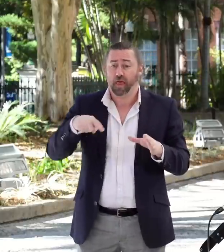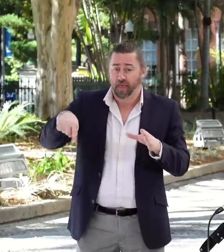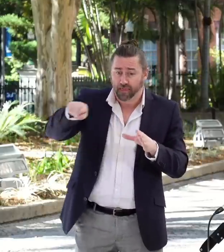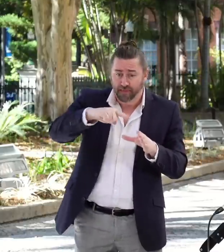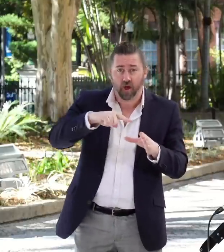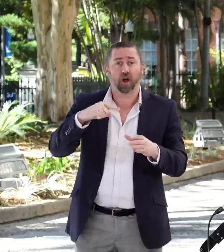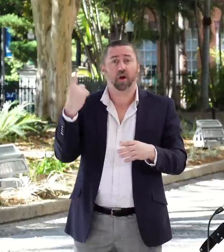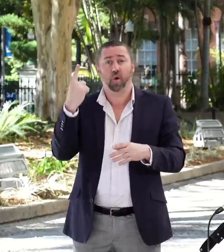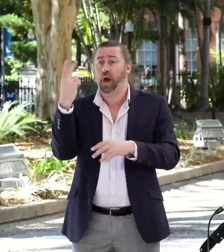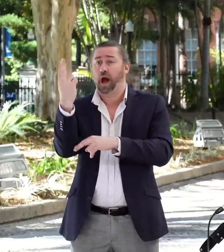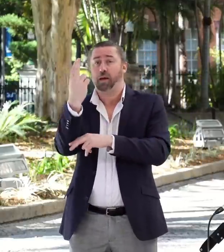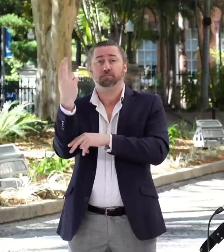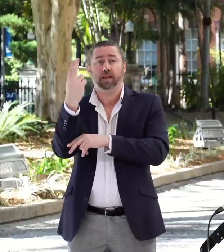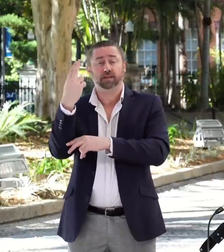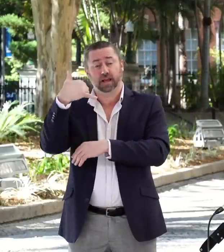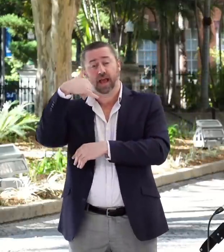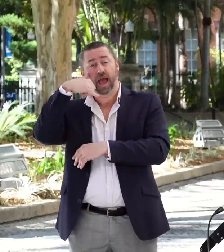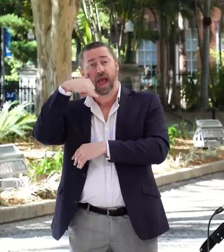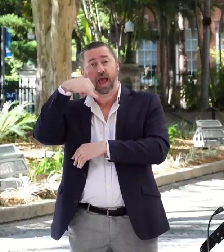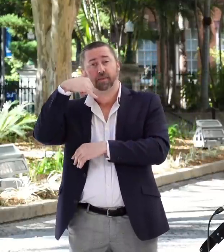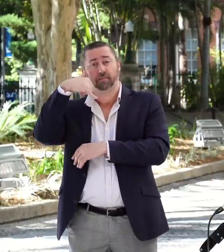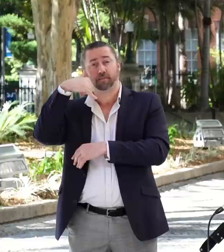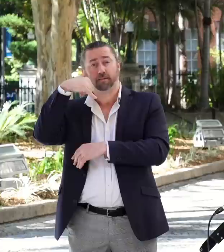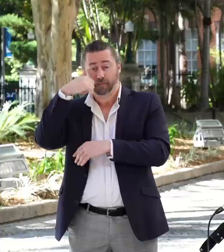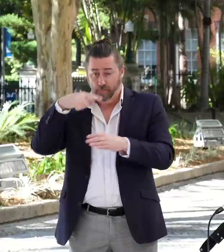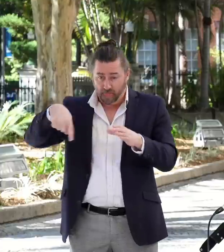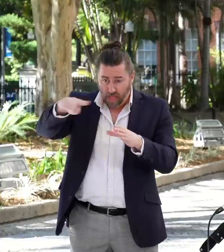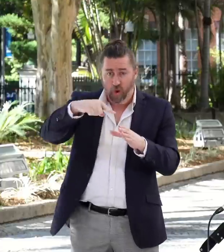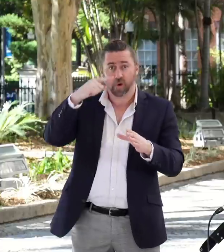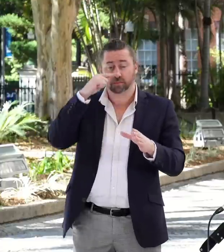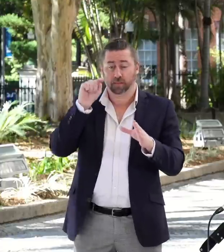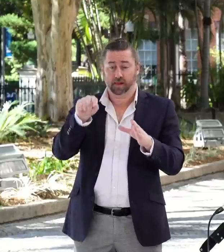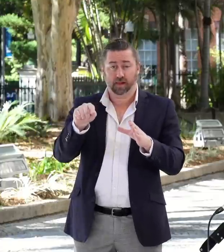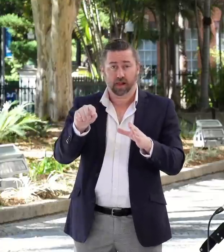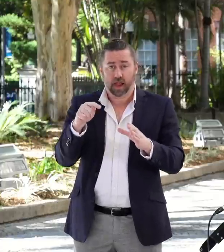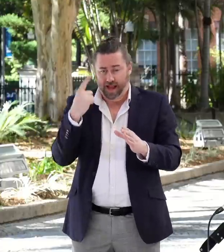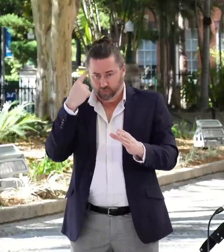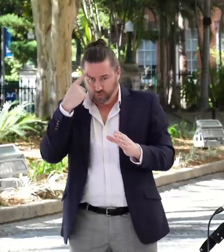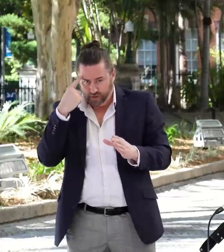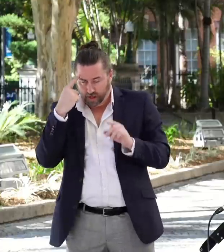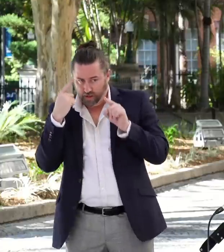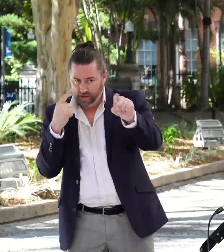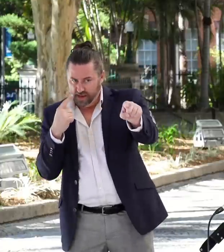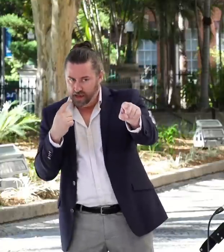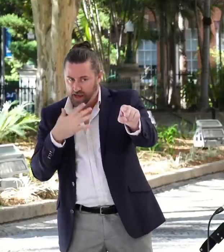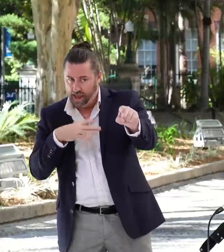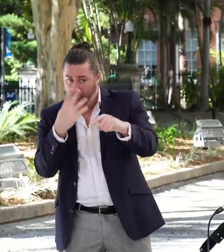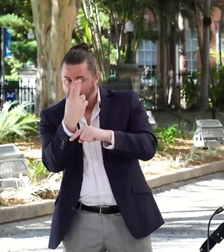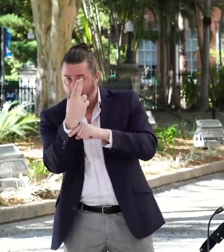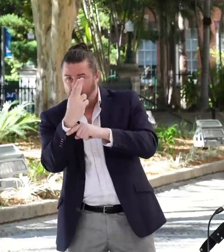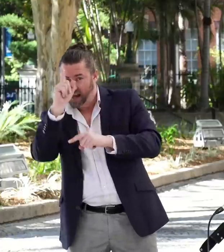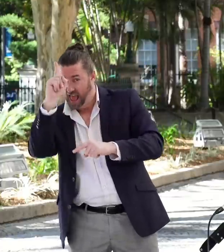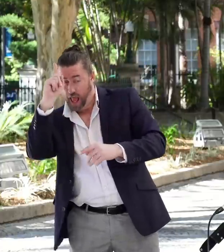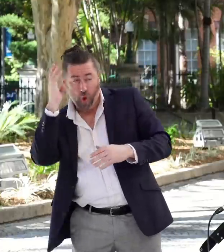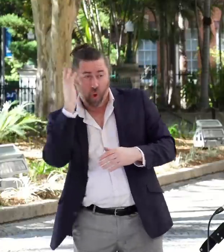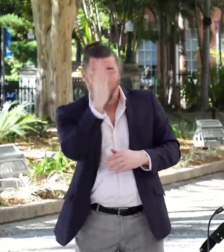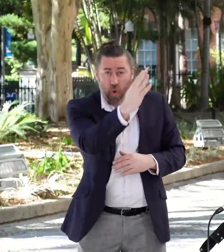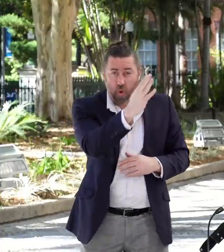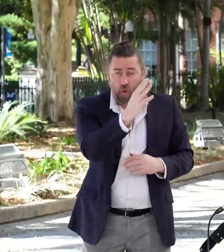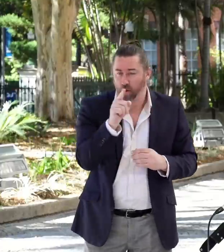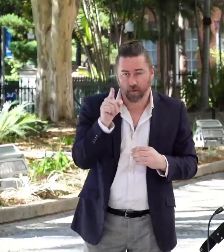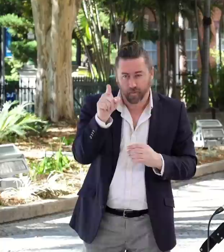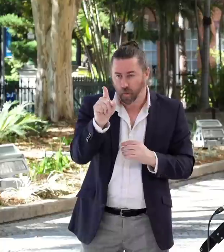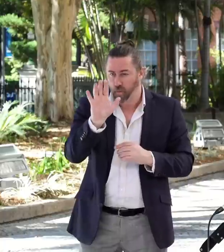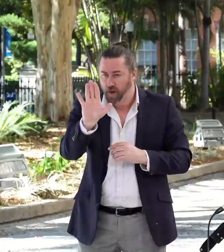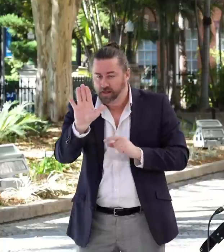at the other end of those calls to prioritise. Does this need an ambulance immediately dispatched? And I know in some